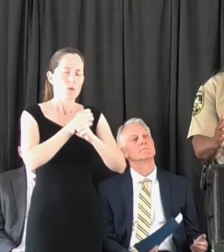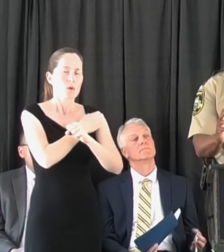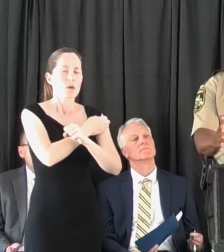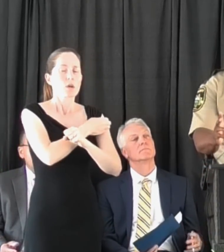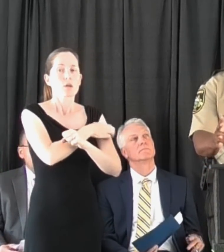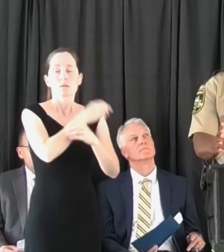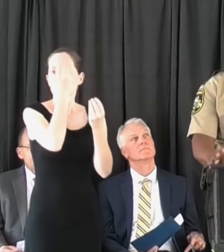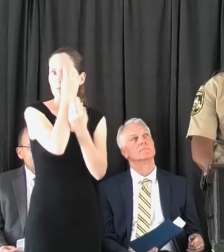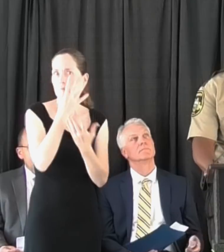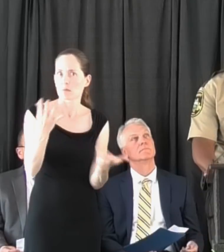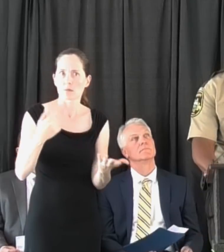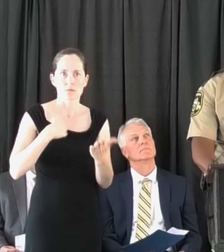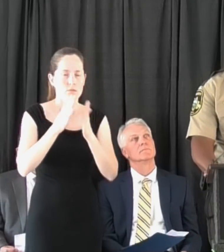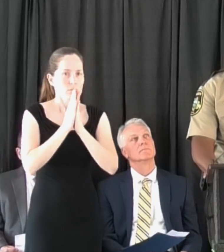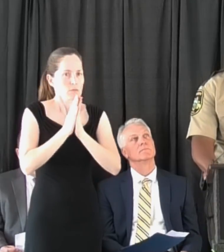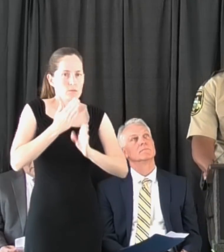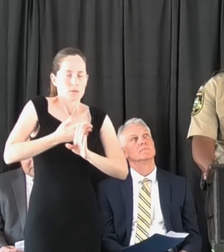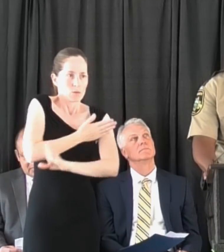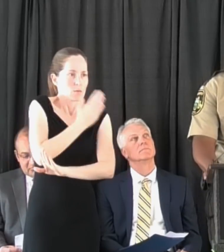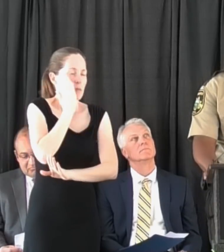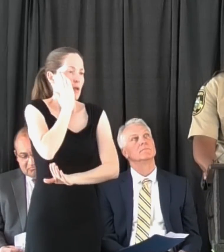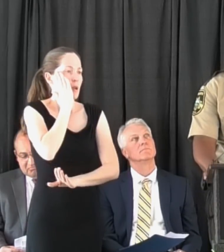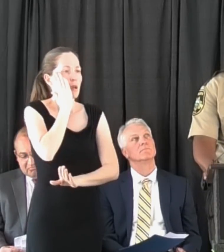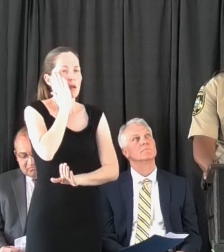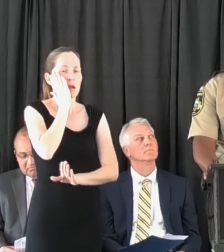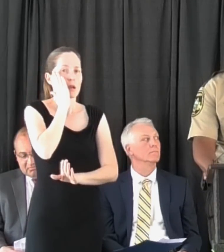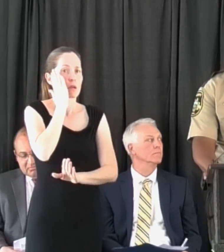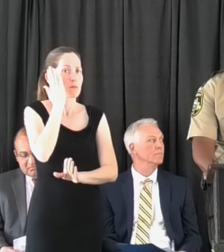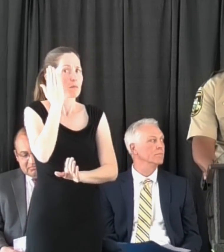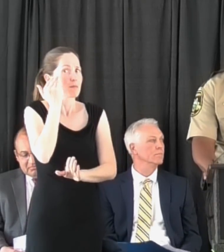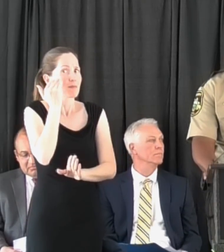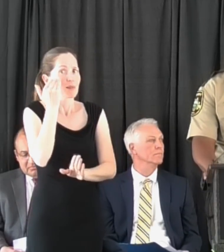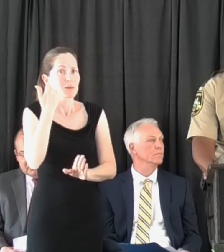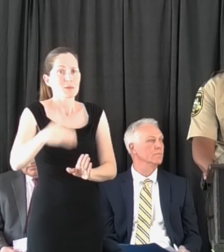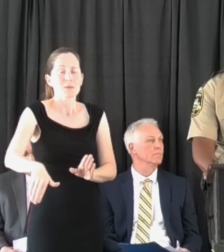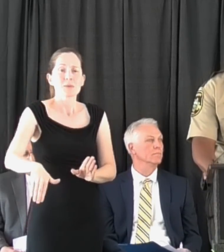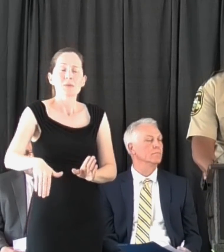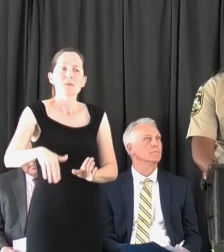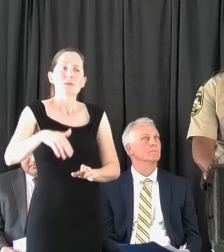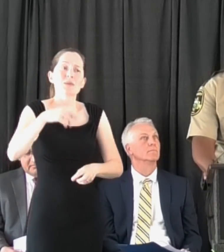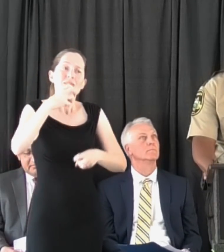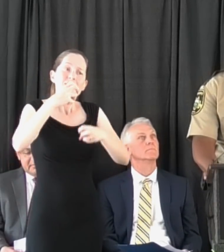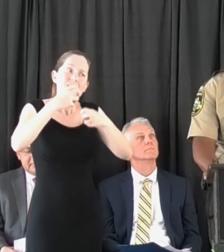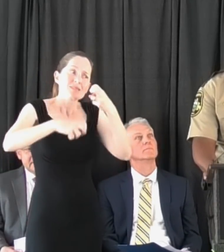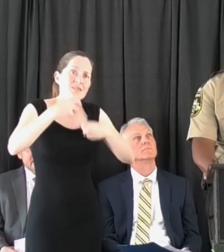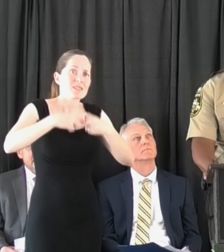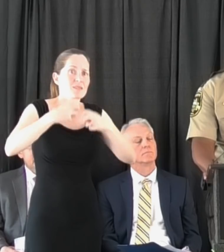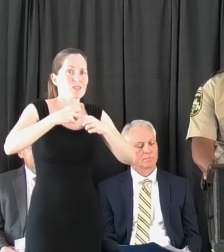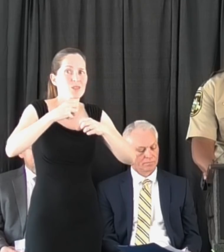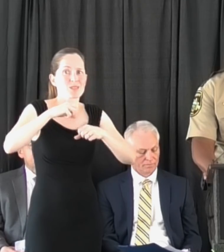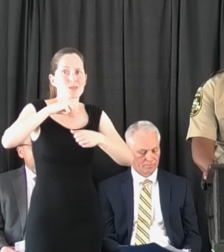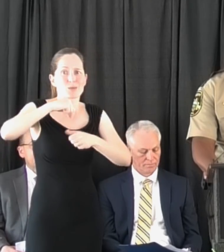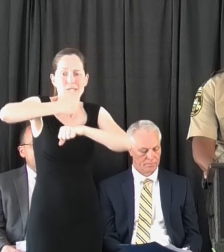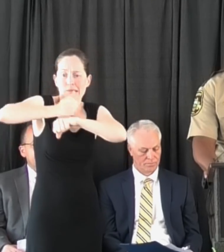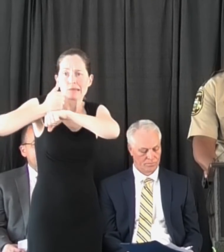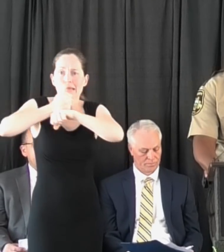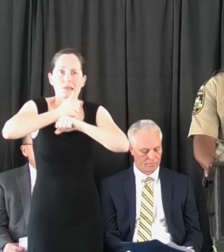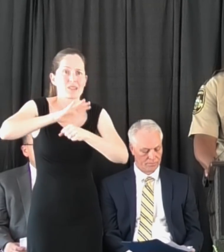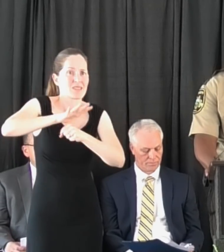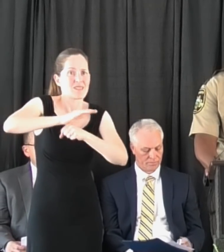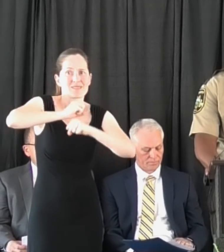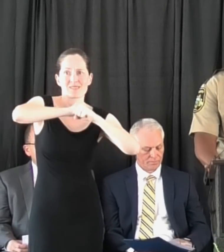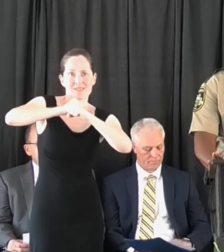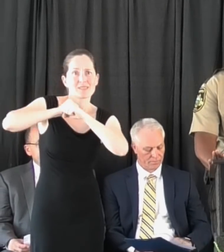nights I pray before I go to bed because it's truly difficult to secure the old courthouse. So I pray every night that nothing happens